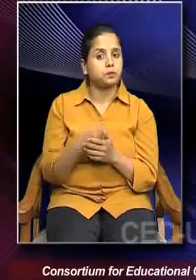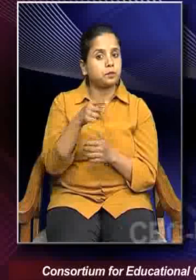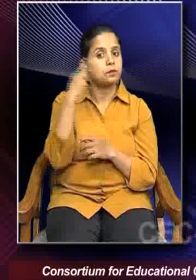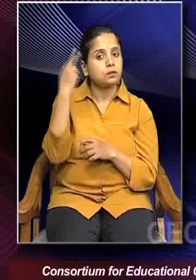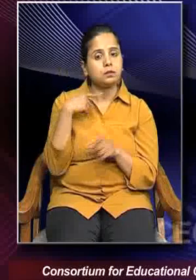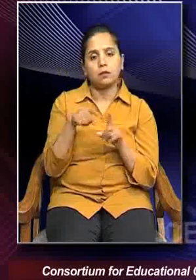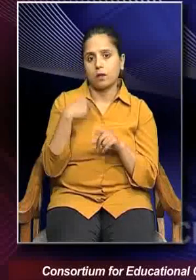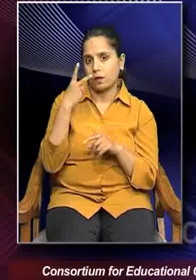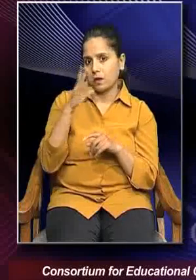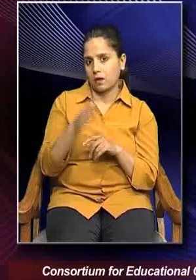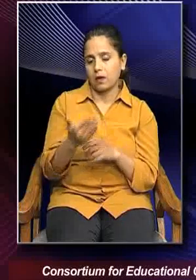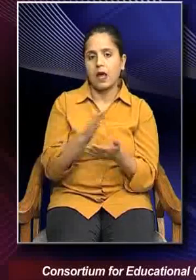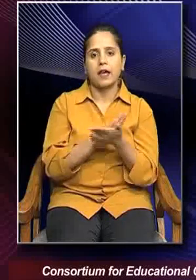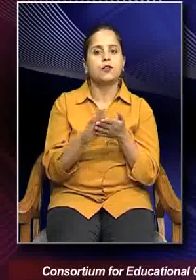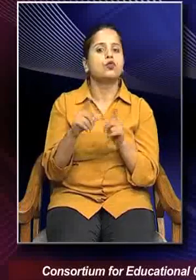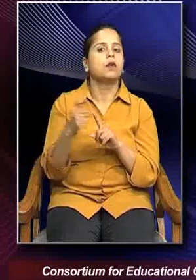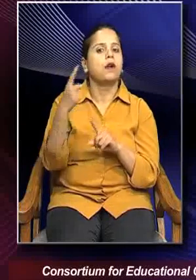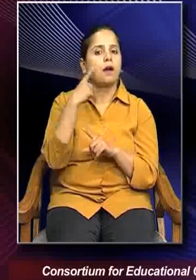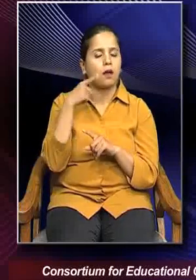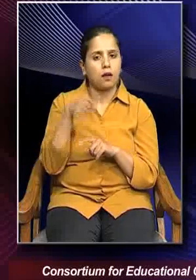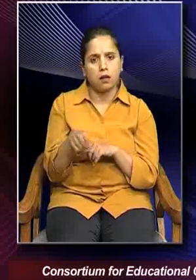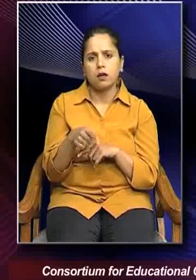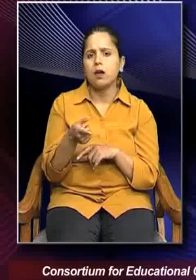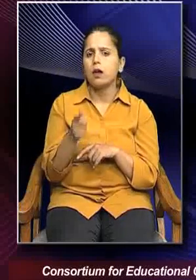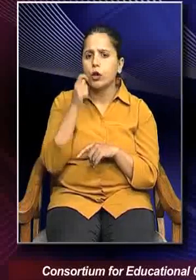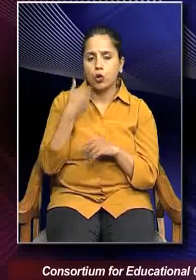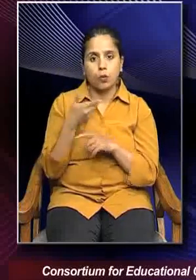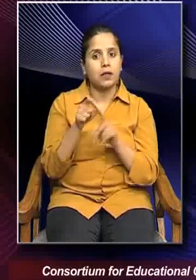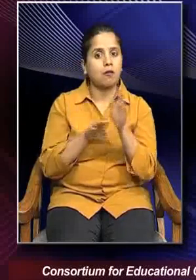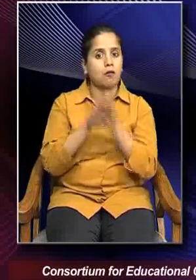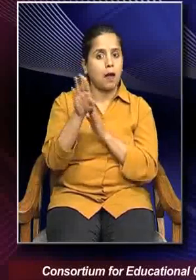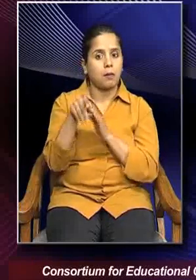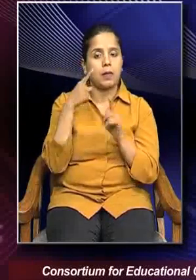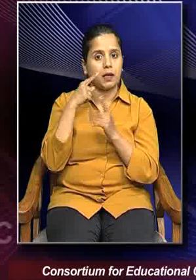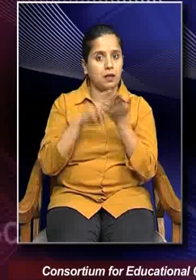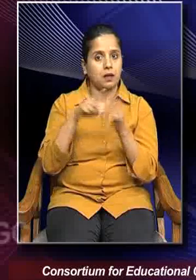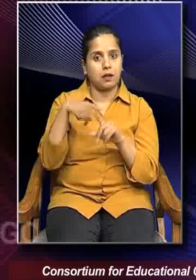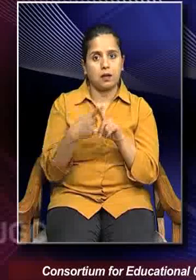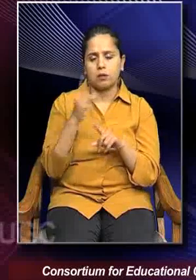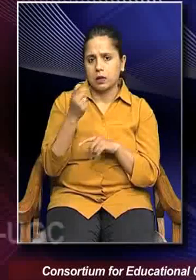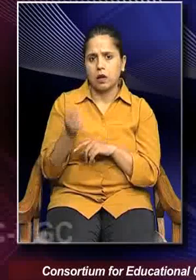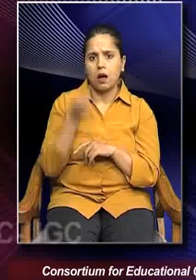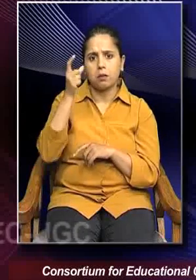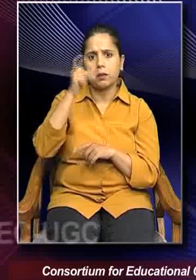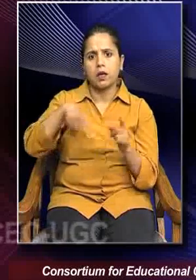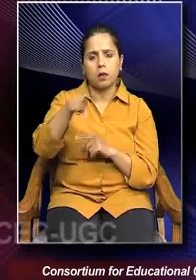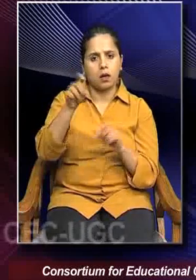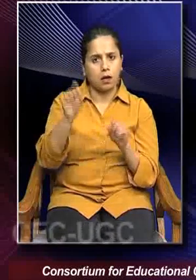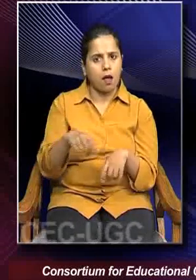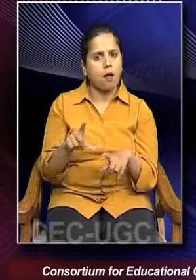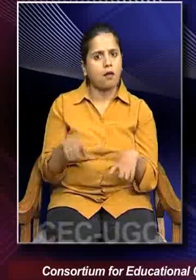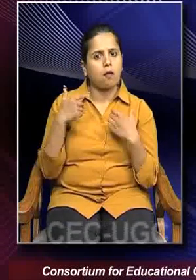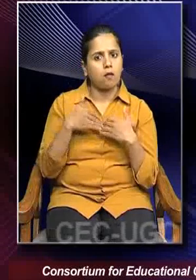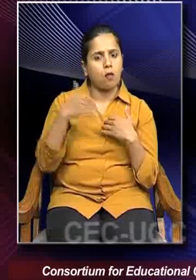we also come down to HDI, which is again a very important measure to understand the people's ability to live a long